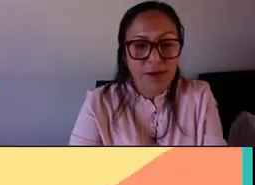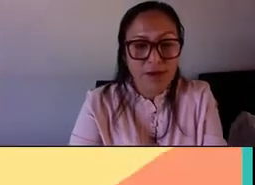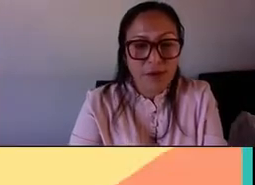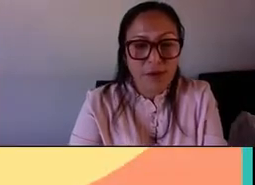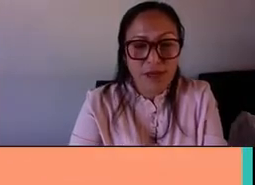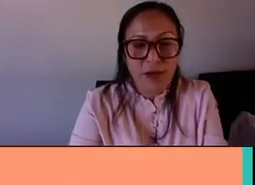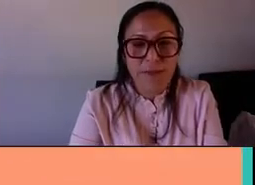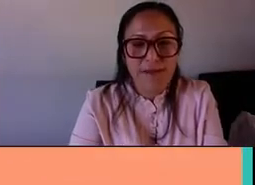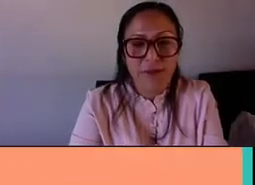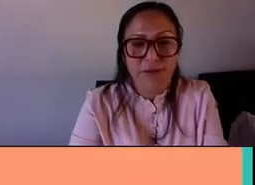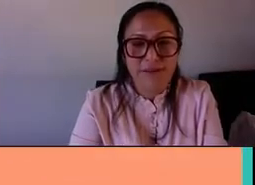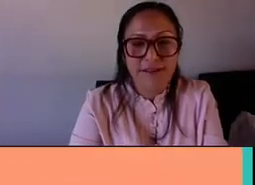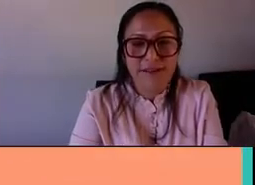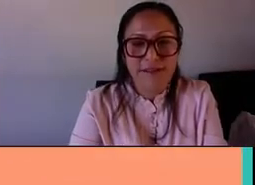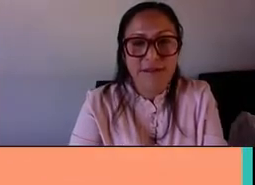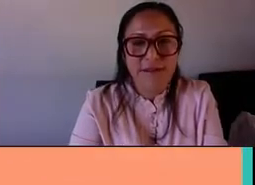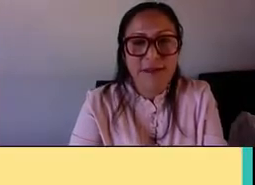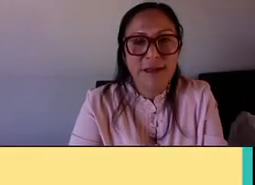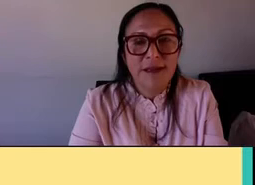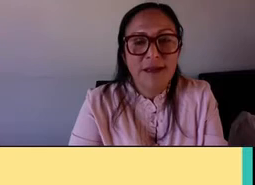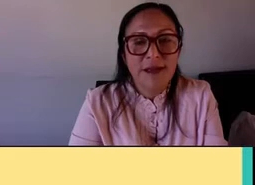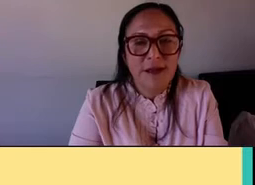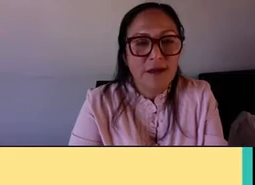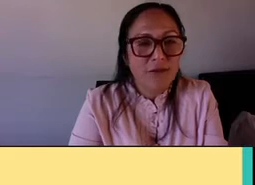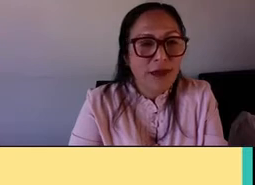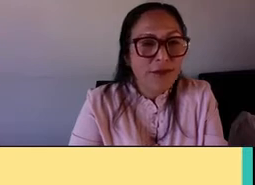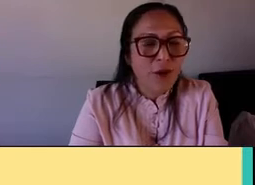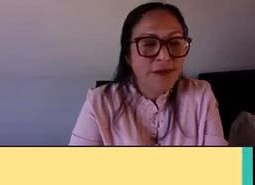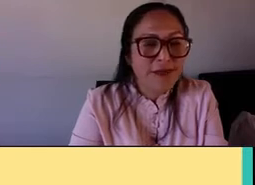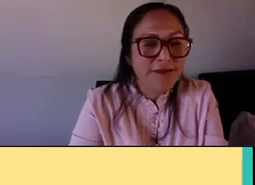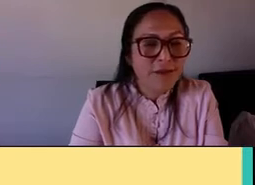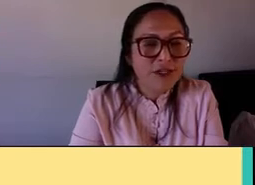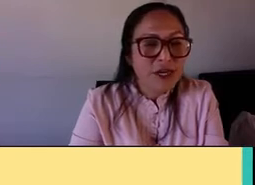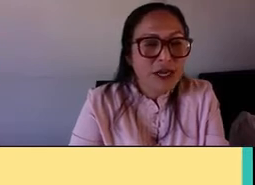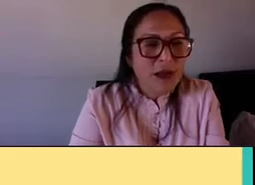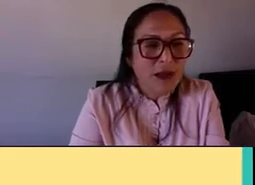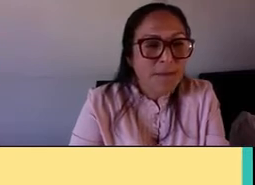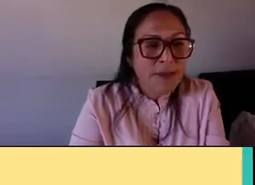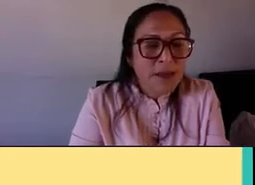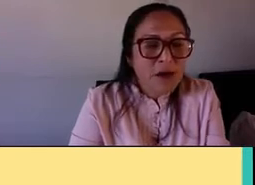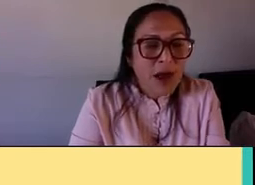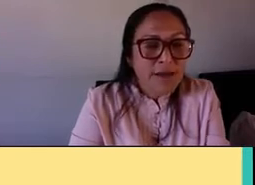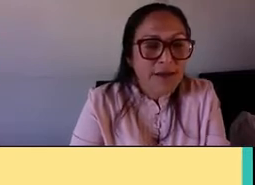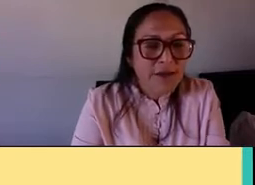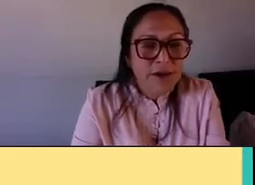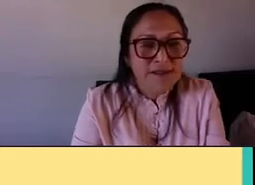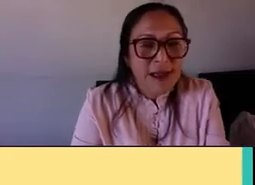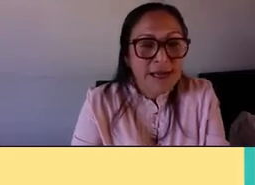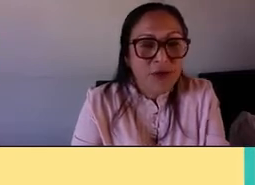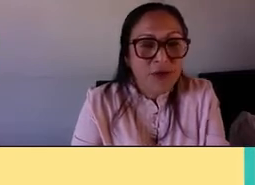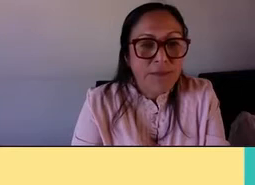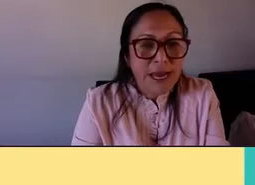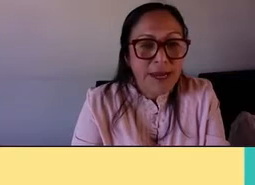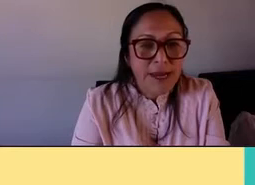Okay, really quick, back to the references. I didn't go over that one. Okay, thanks so much. Um, I love the book